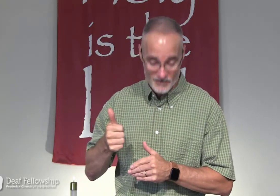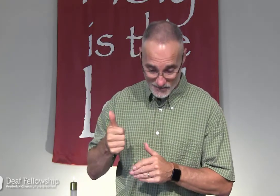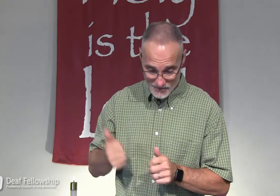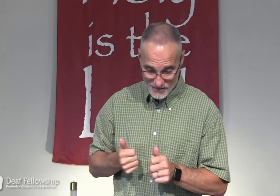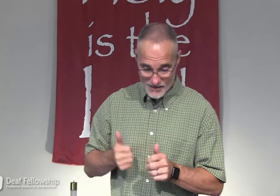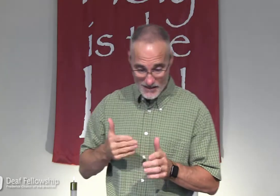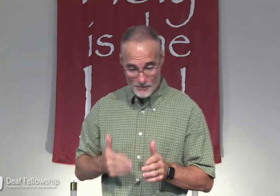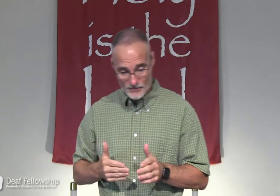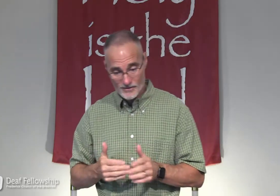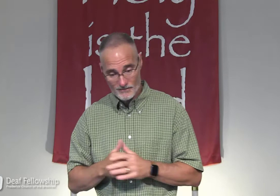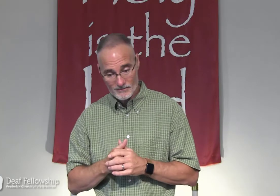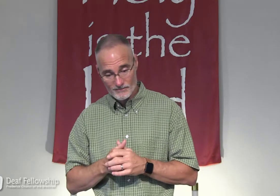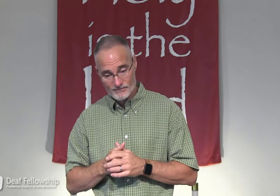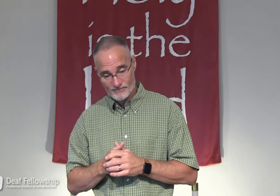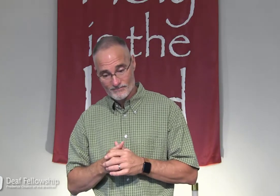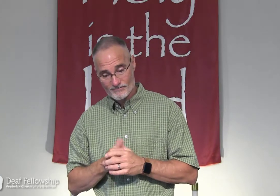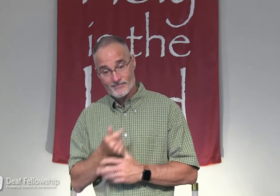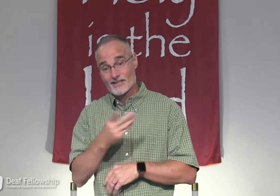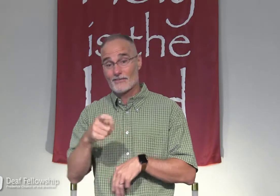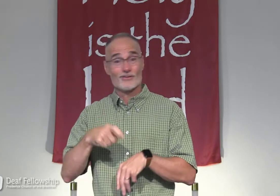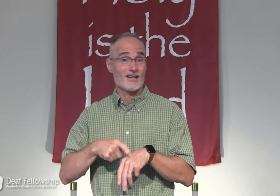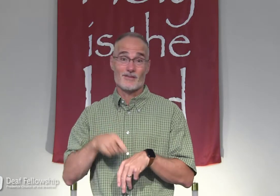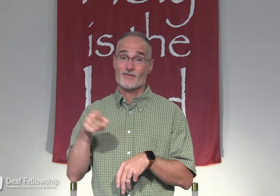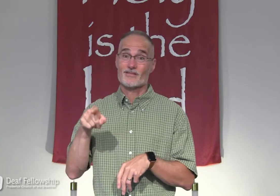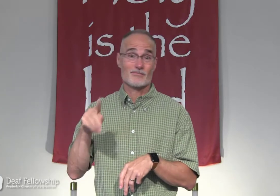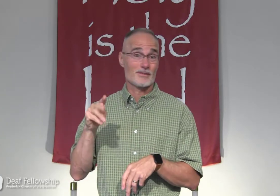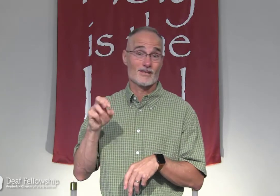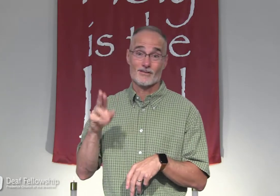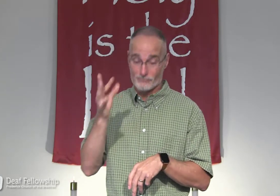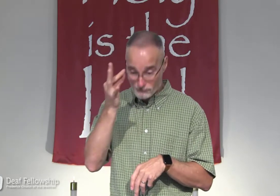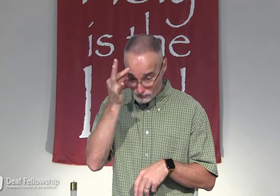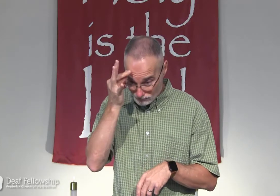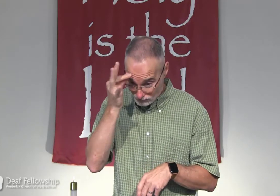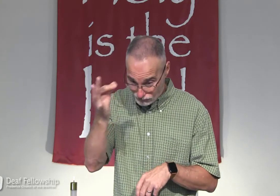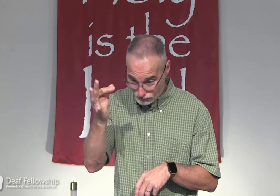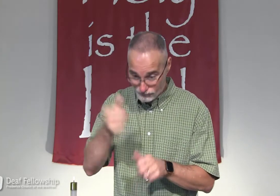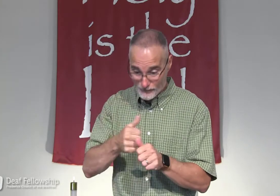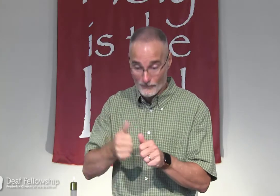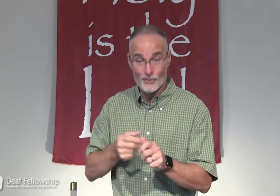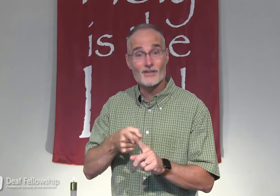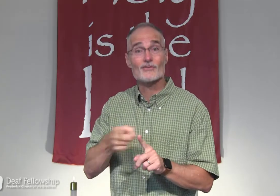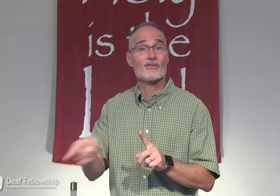Peter, one of Jesus's closest disciples, several times